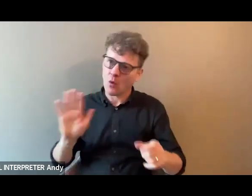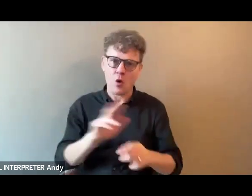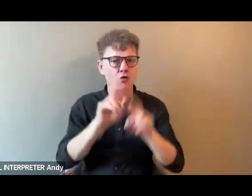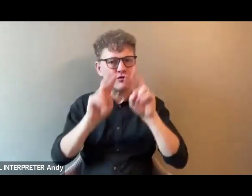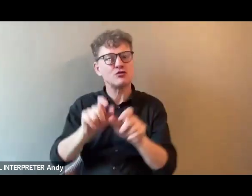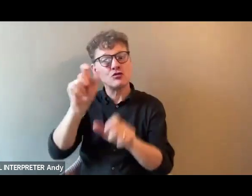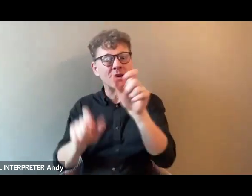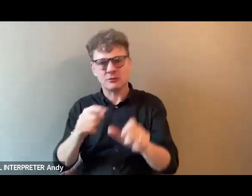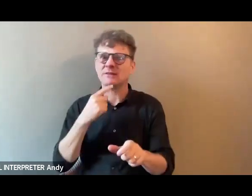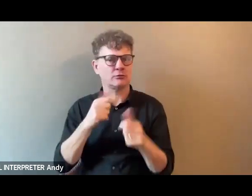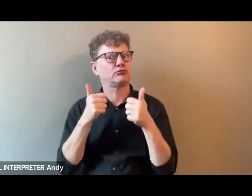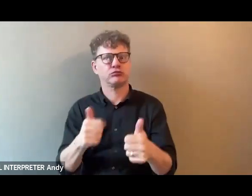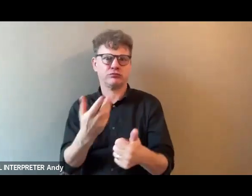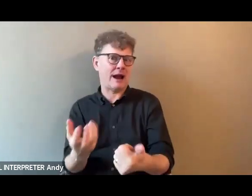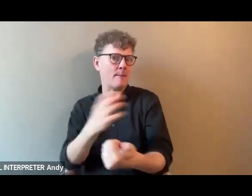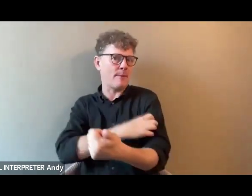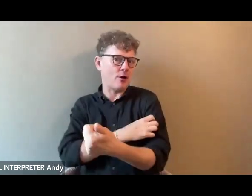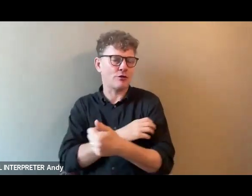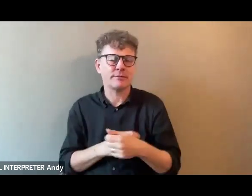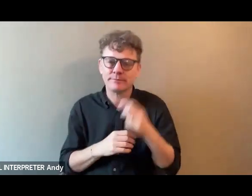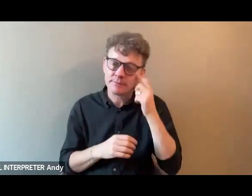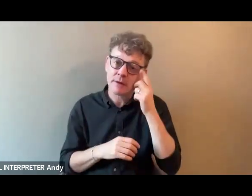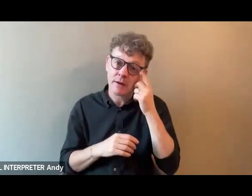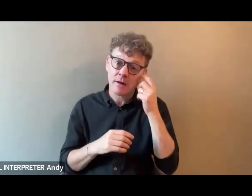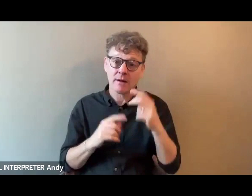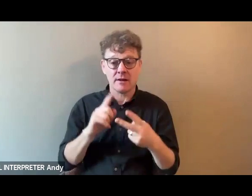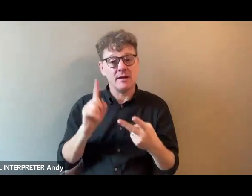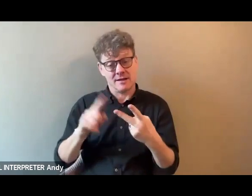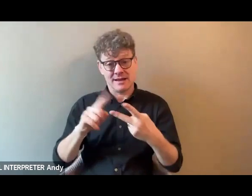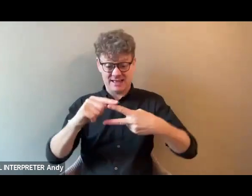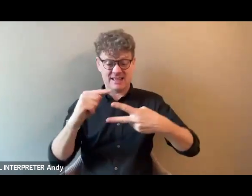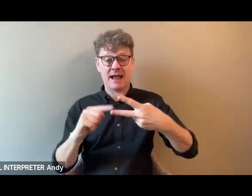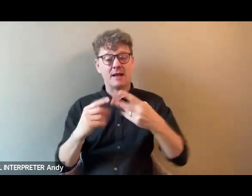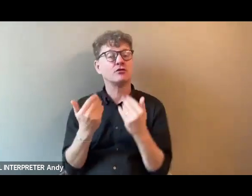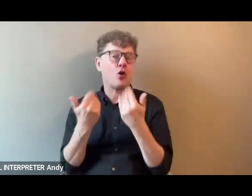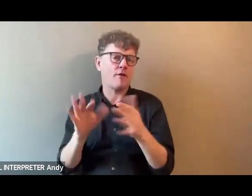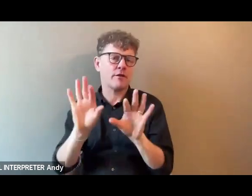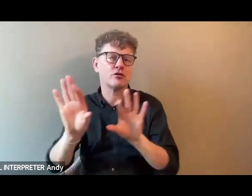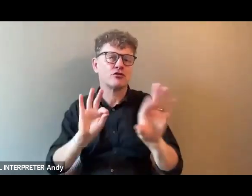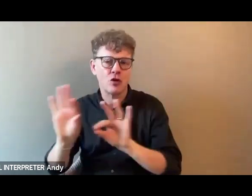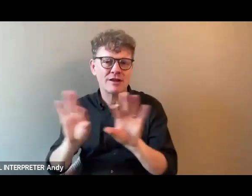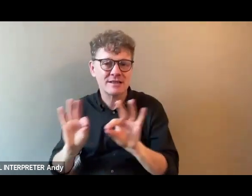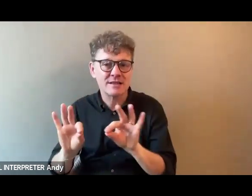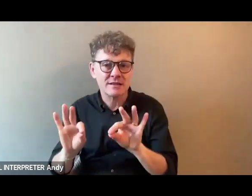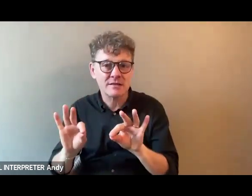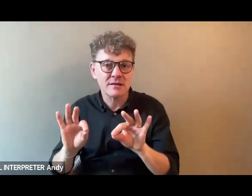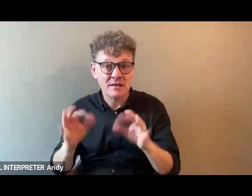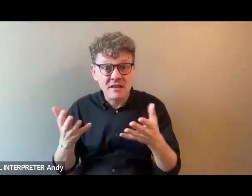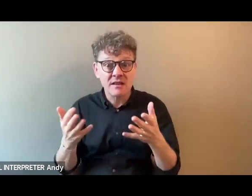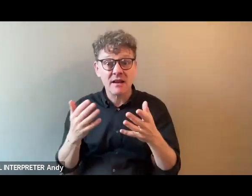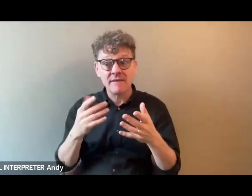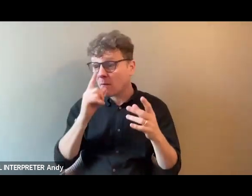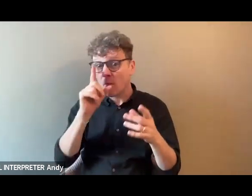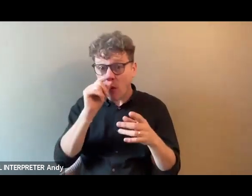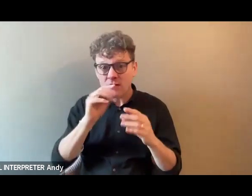empowering. And offering choice is my next recommendation. Where might it be possible to create different kinds